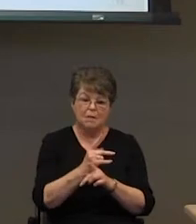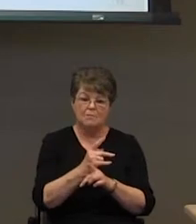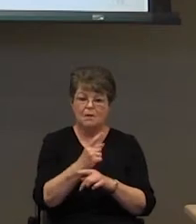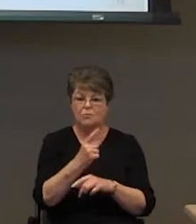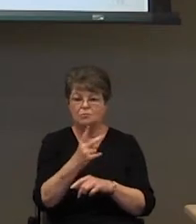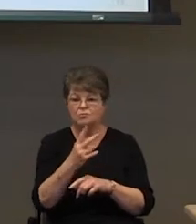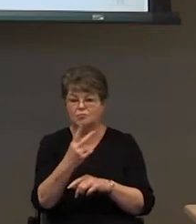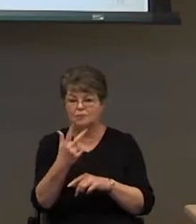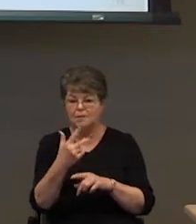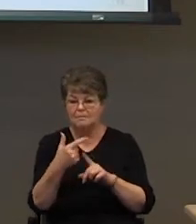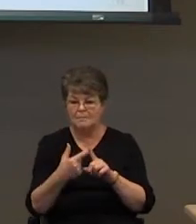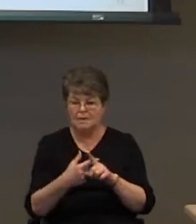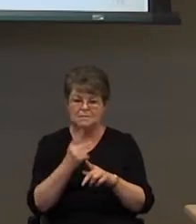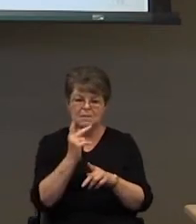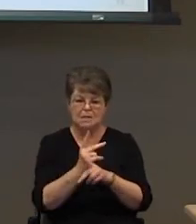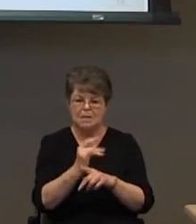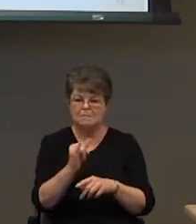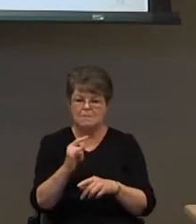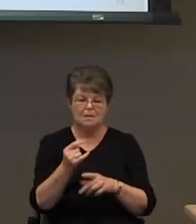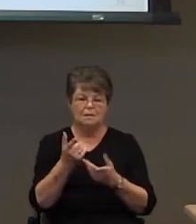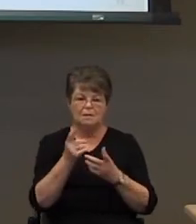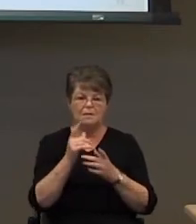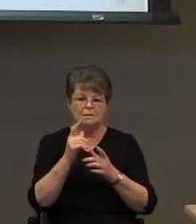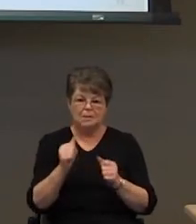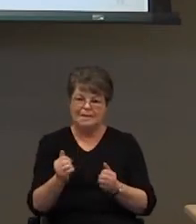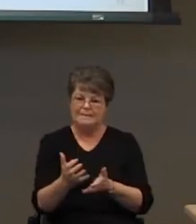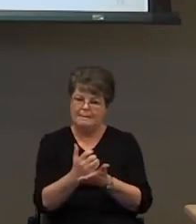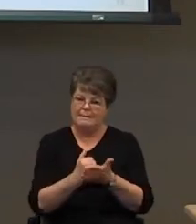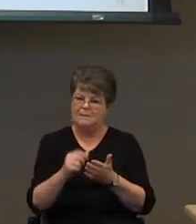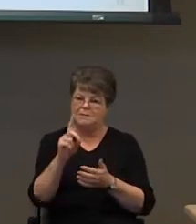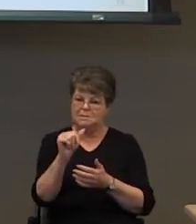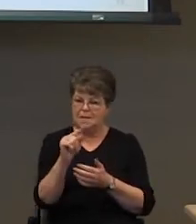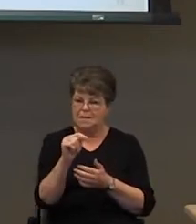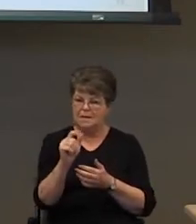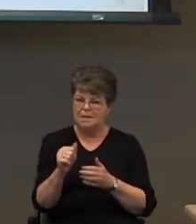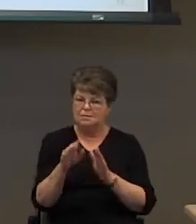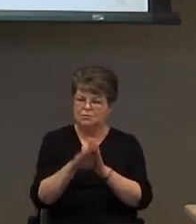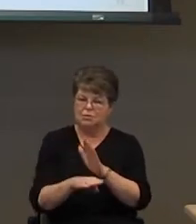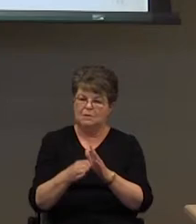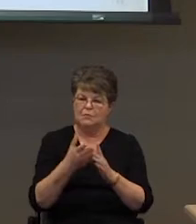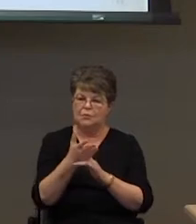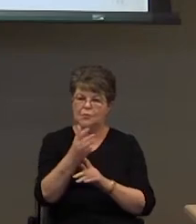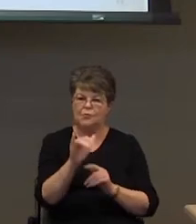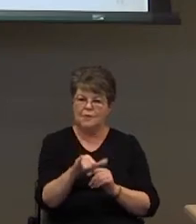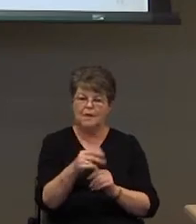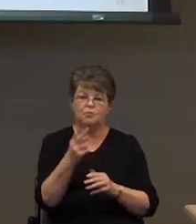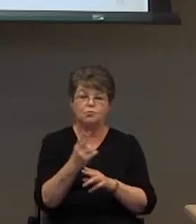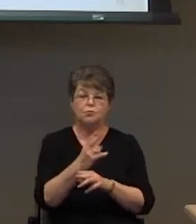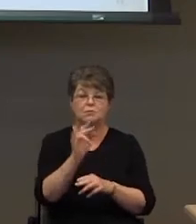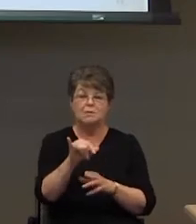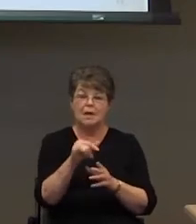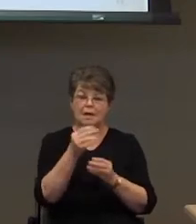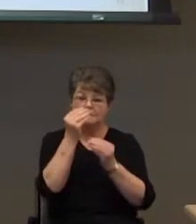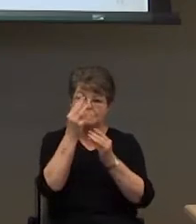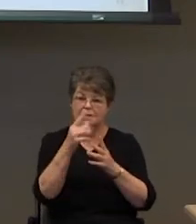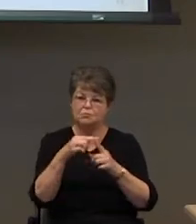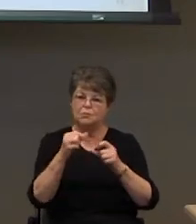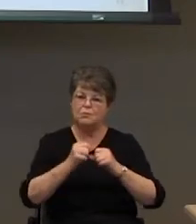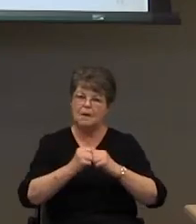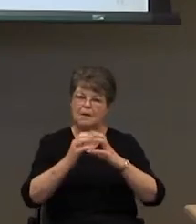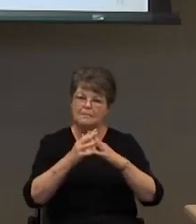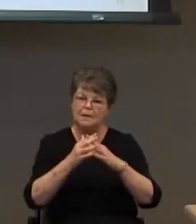it. For $50 a year, this is a no-brainer in terms of collecting data. And then you can use that information to